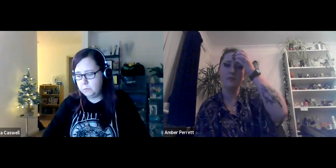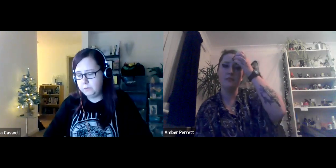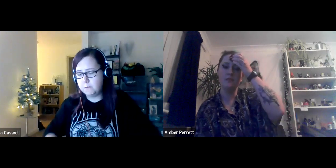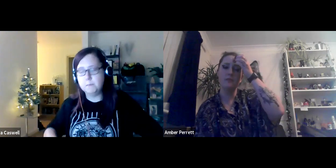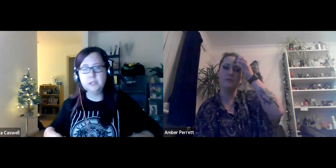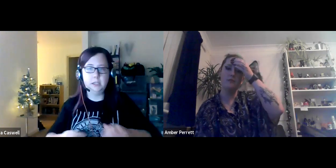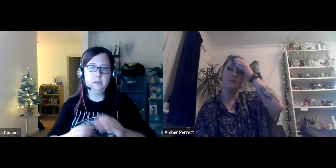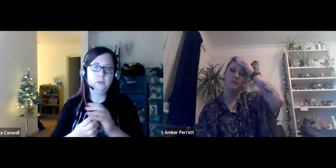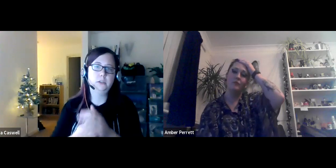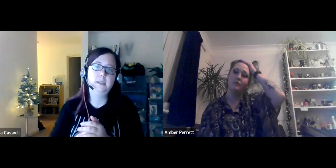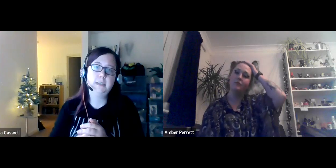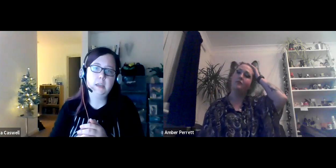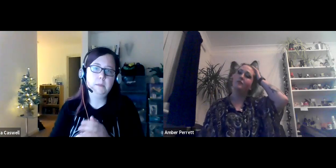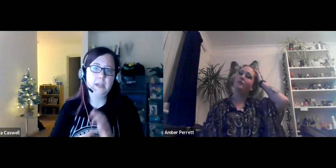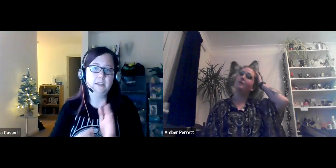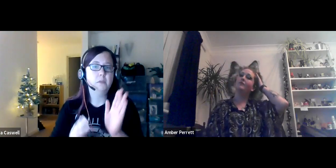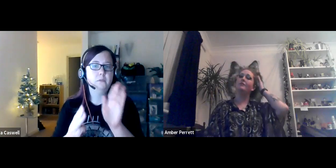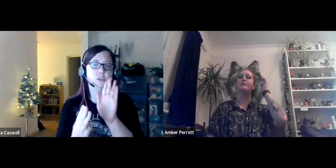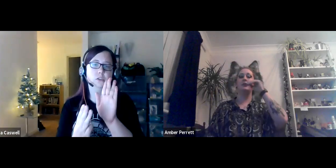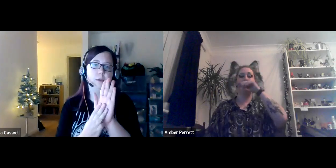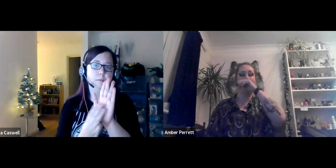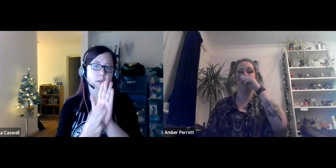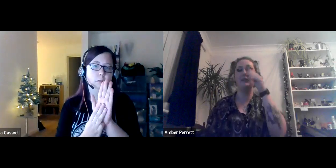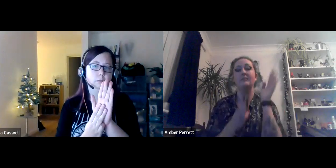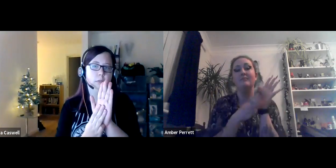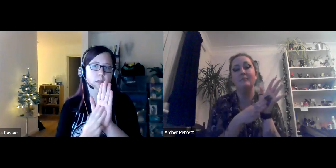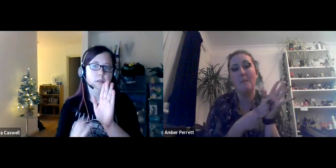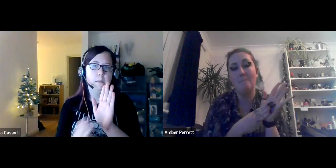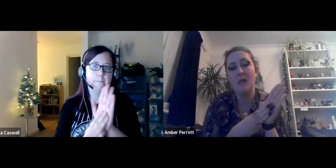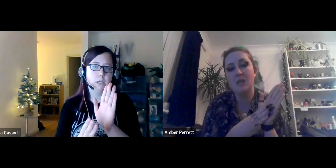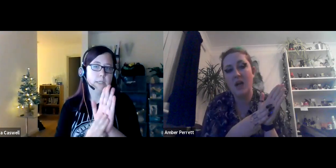we've got Monday, which is the same as mother, it's just 2 M's.